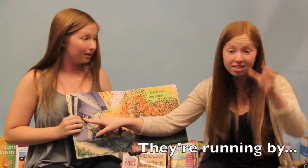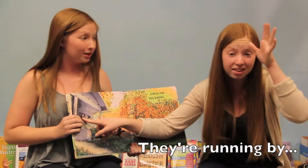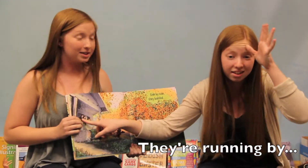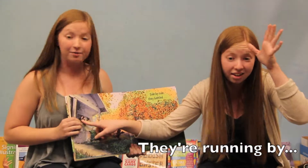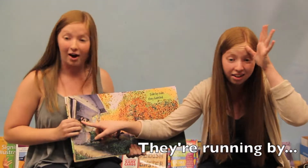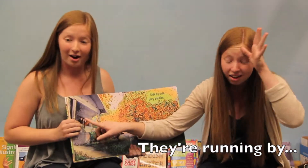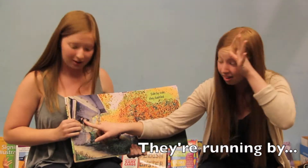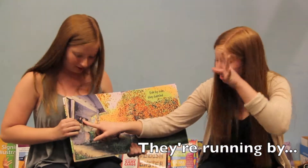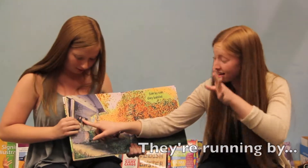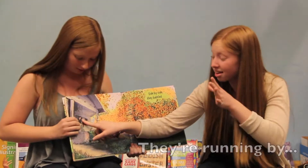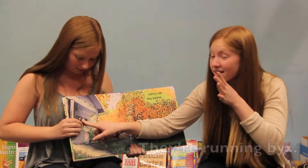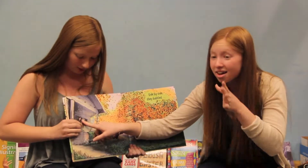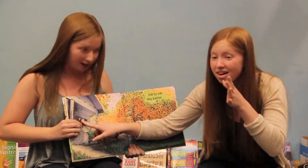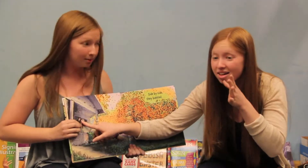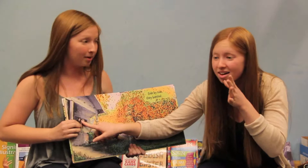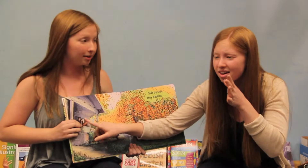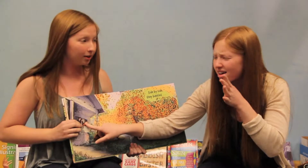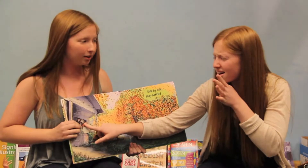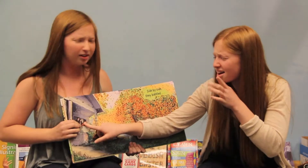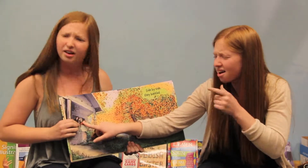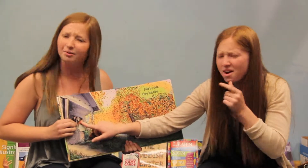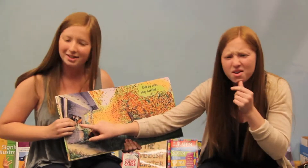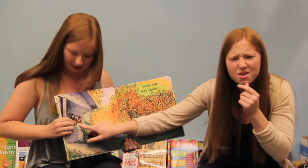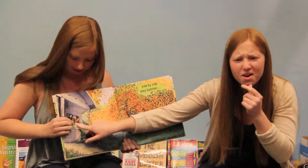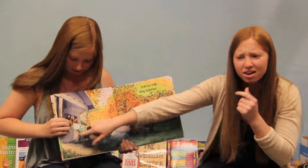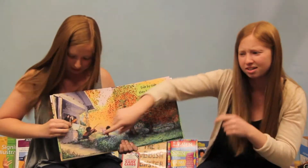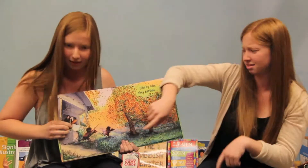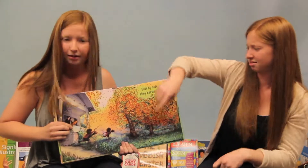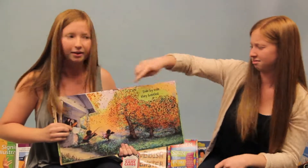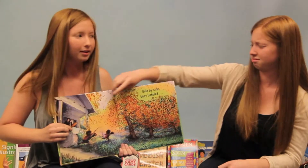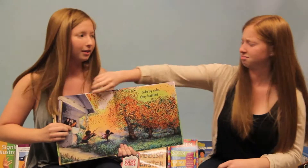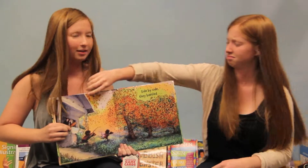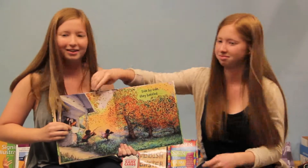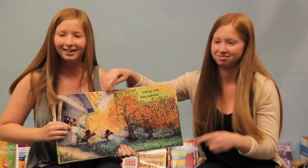Notice the father and the mother. And what's that? Cat.